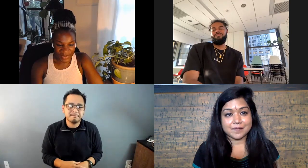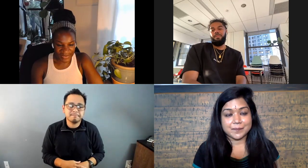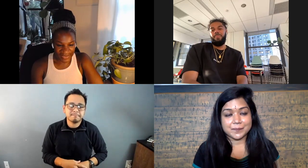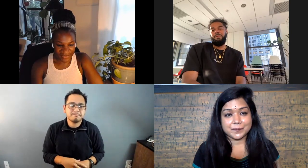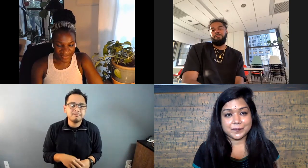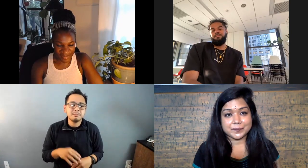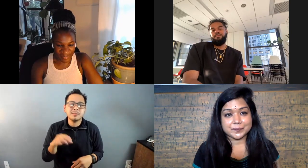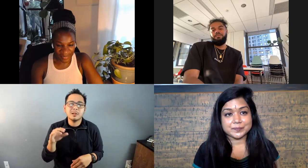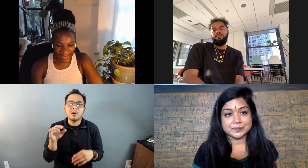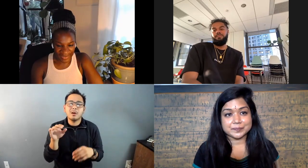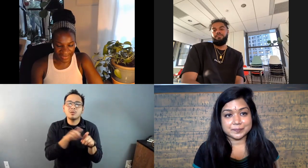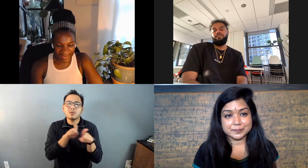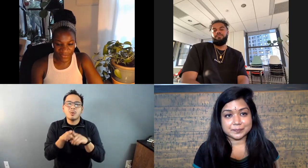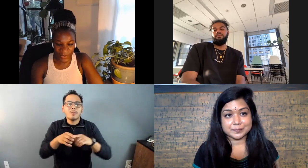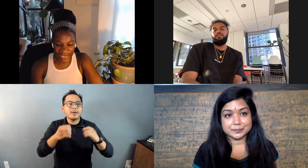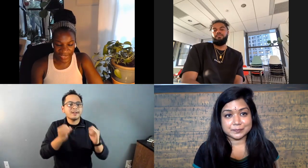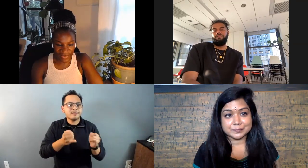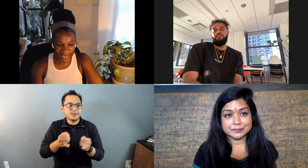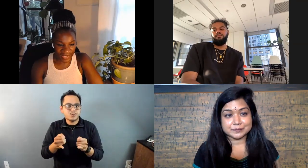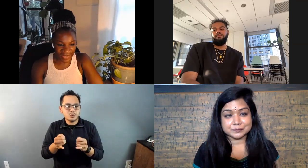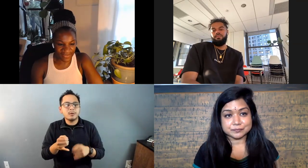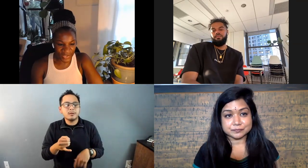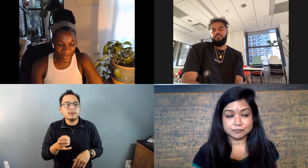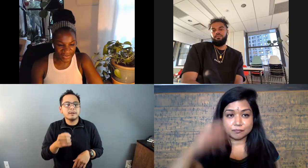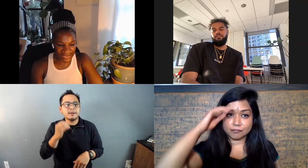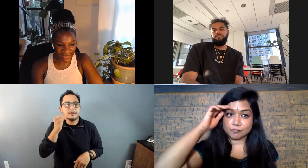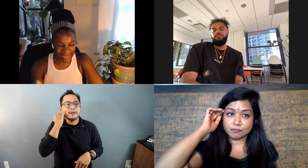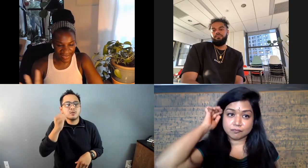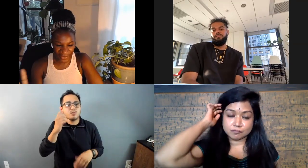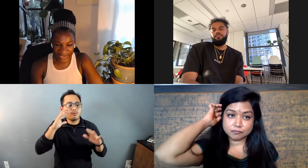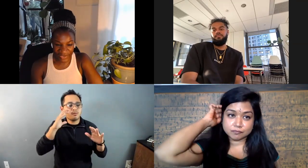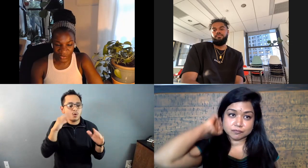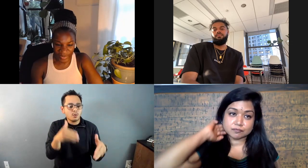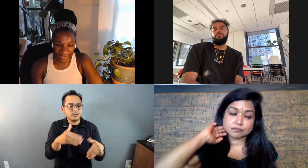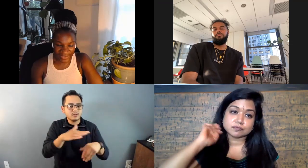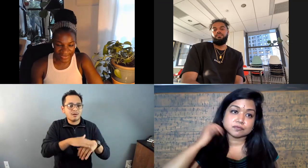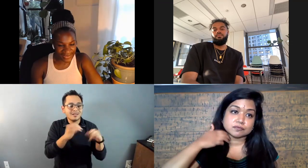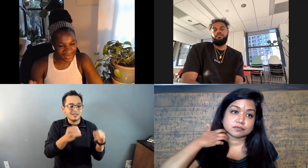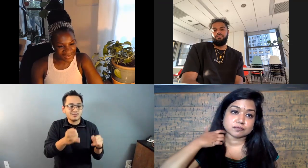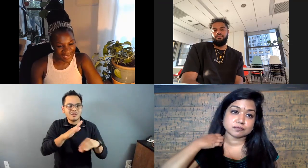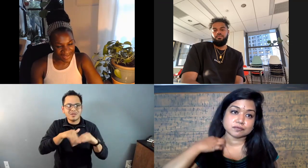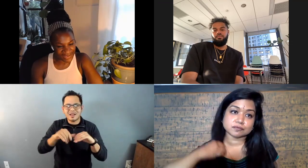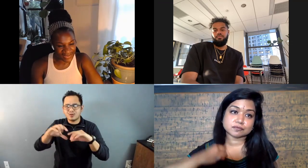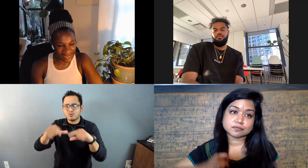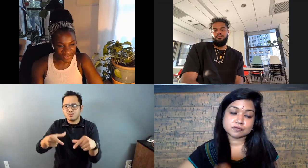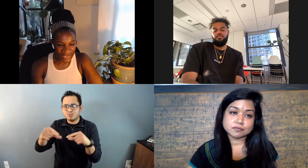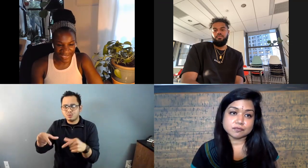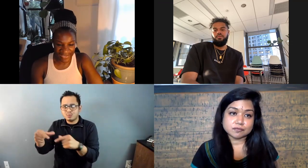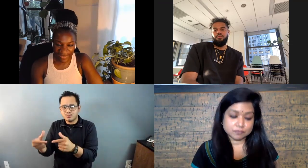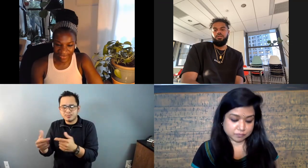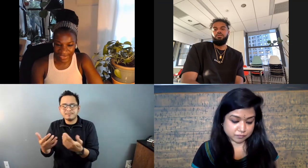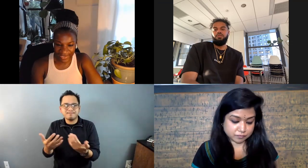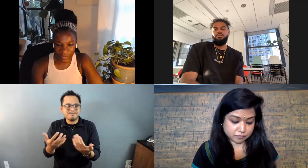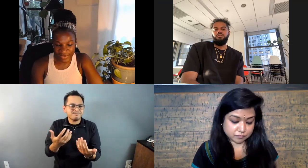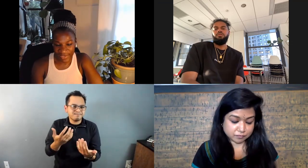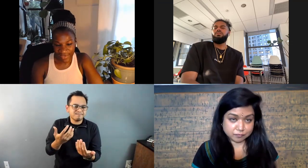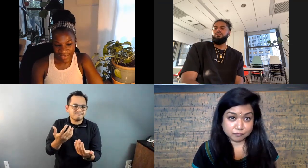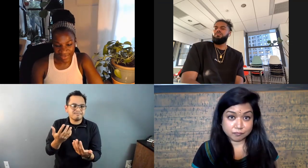I forget how to say it all the time, BIPOC or BIPO BIPOC. Yeah, I don't know. Like like